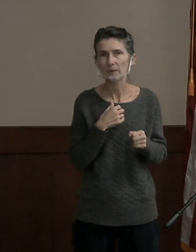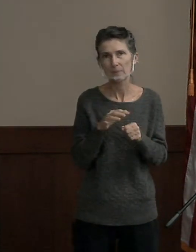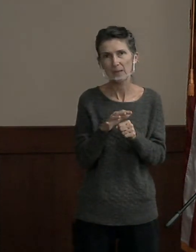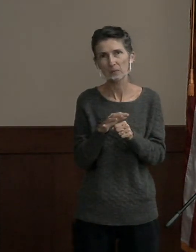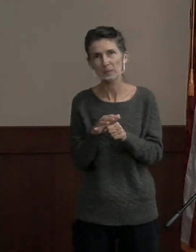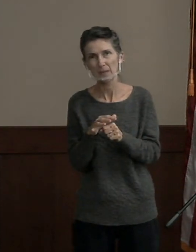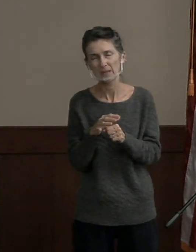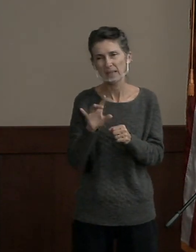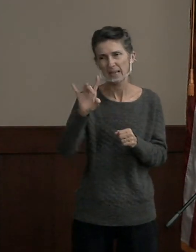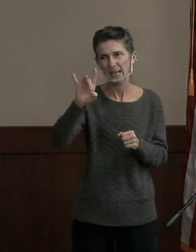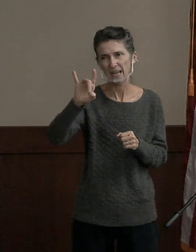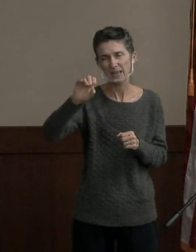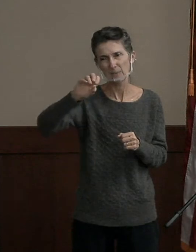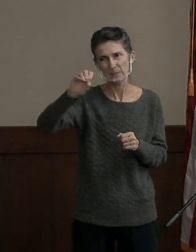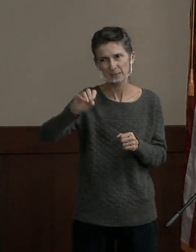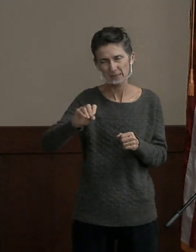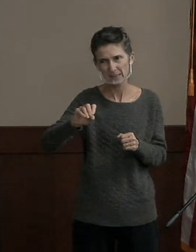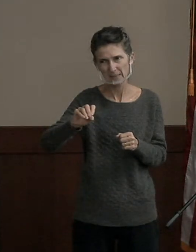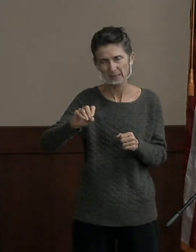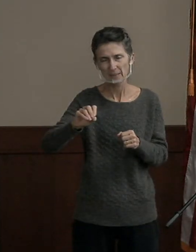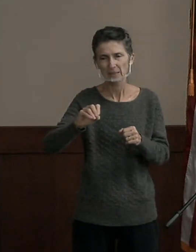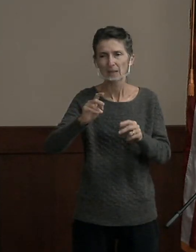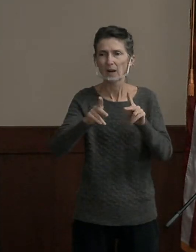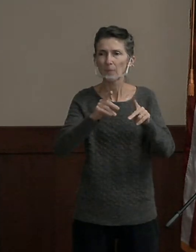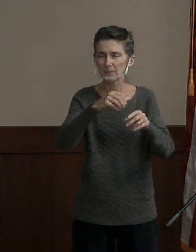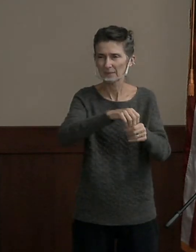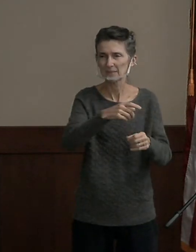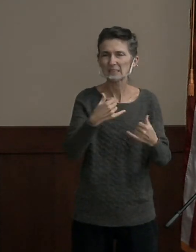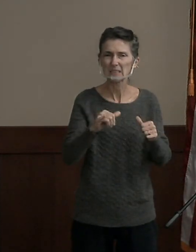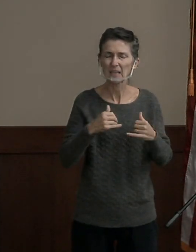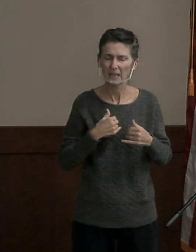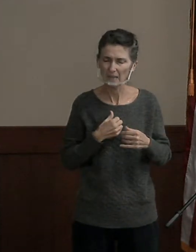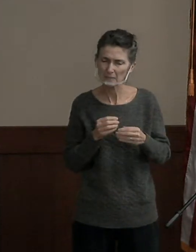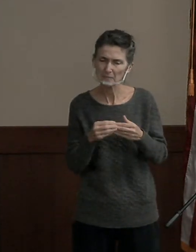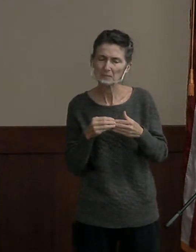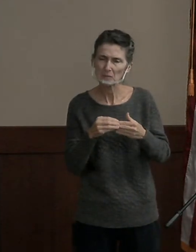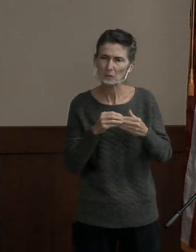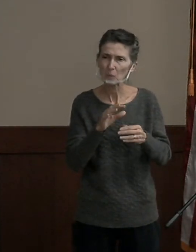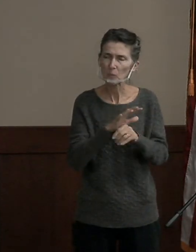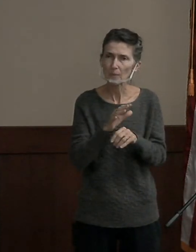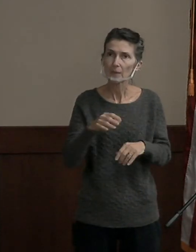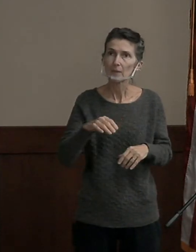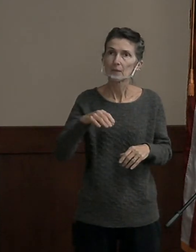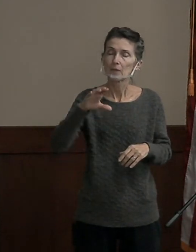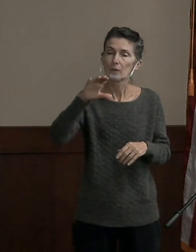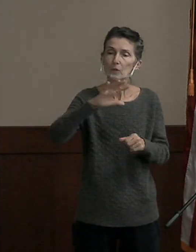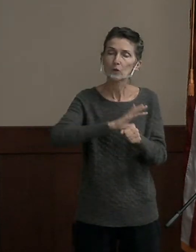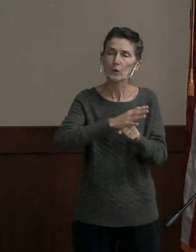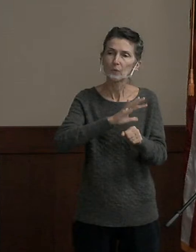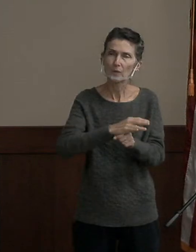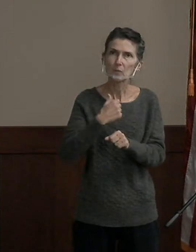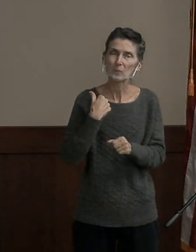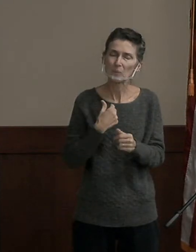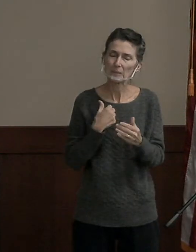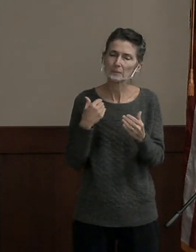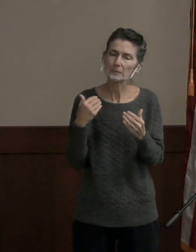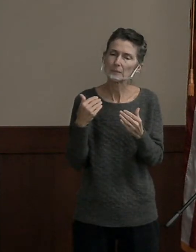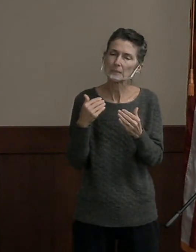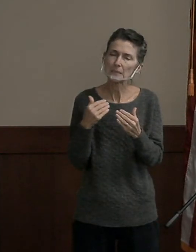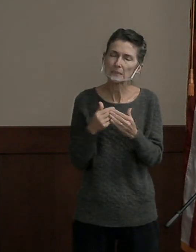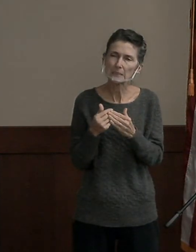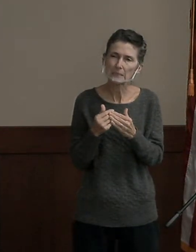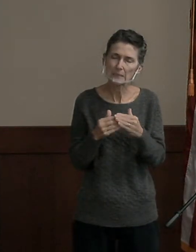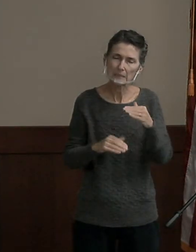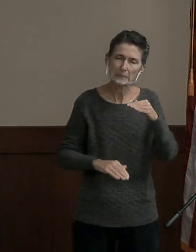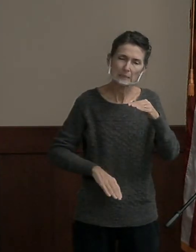around 80% occupancy overall, so we still have some room there. COVID, obviously, I would say we're near our trigger at